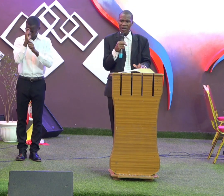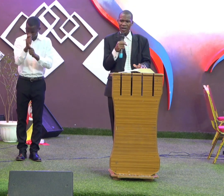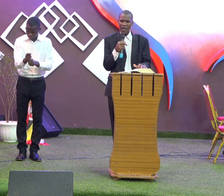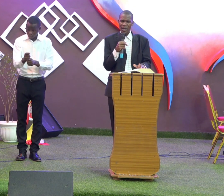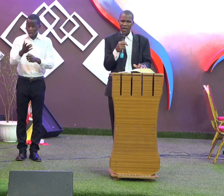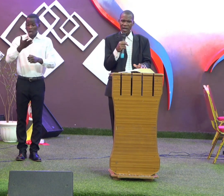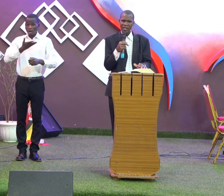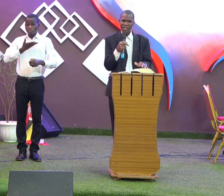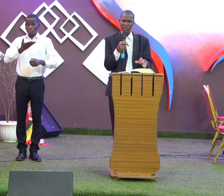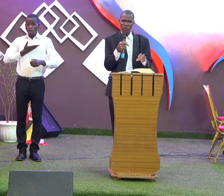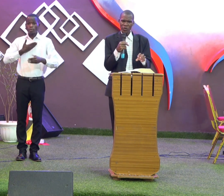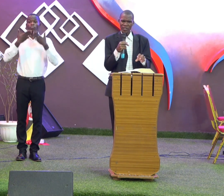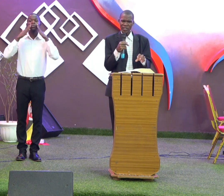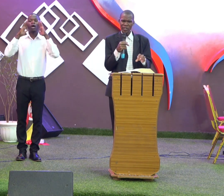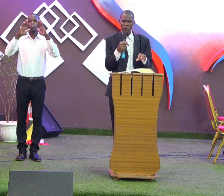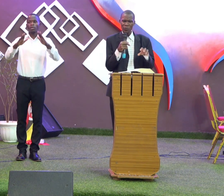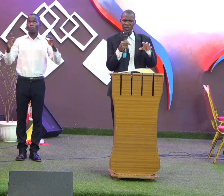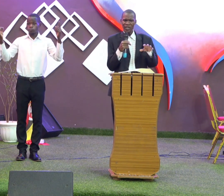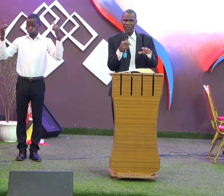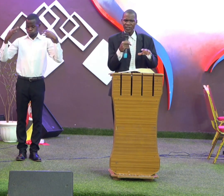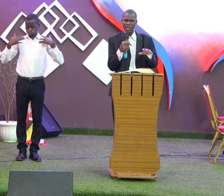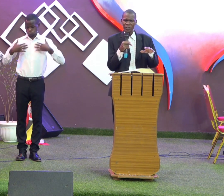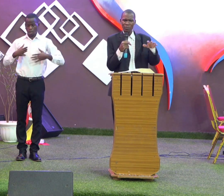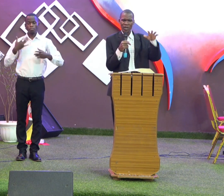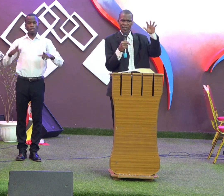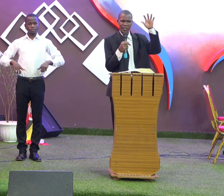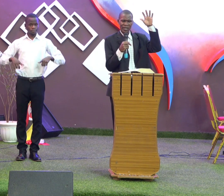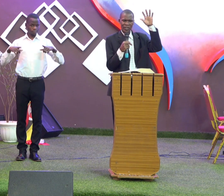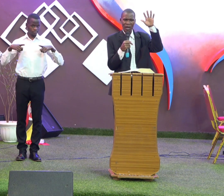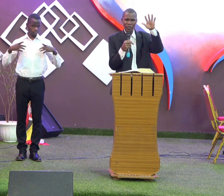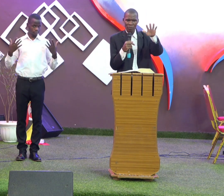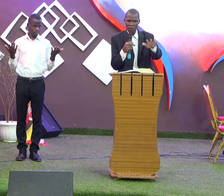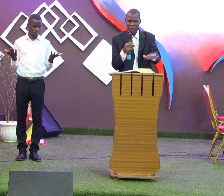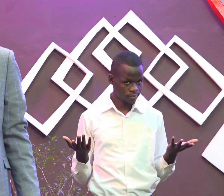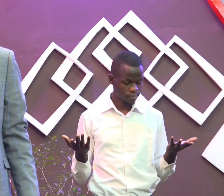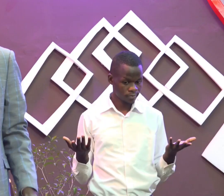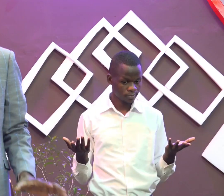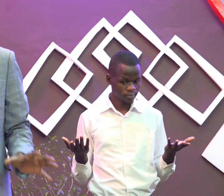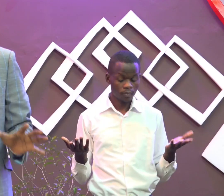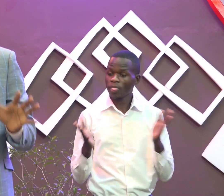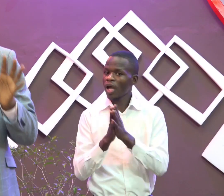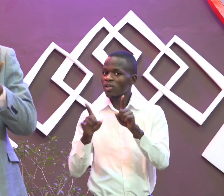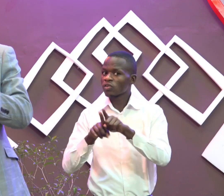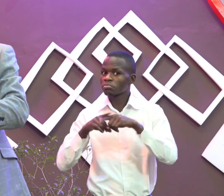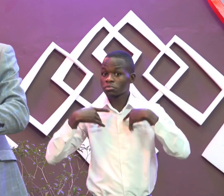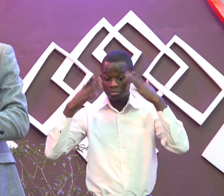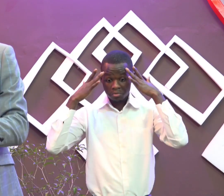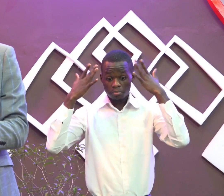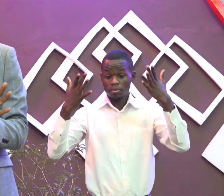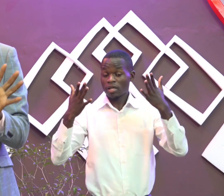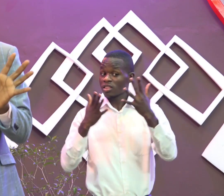bulamu bwange. I didn't know that in disobedience there is a blessing that comes upon my life. Era nali simanyi nti